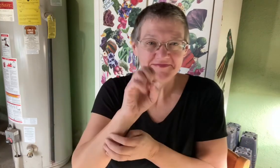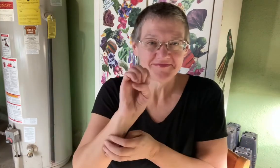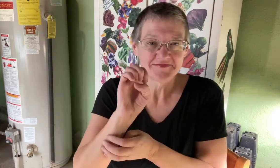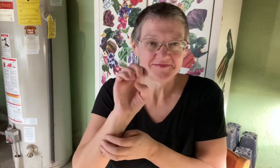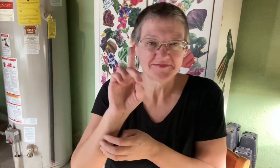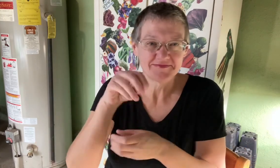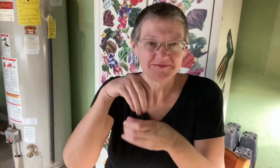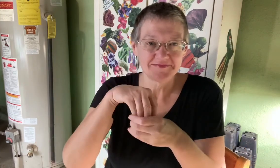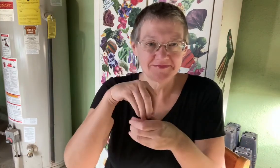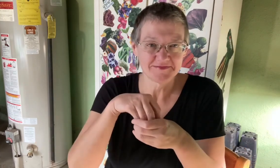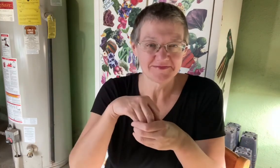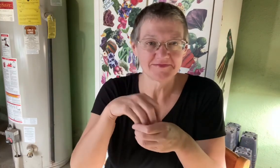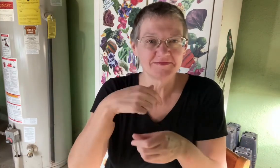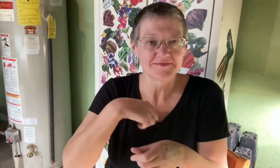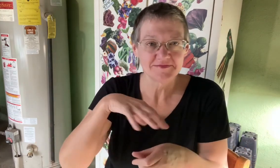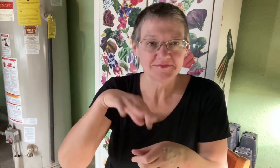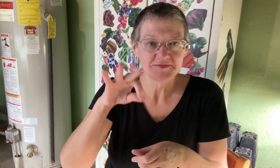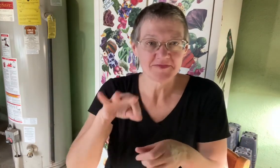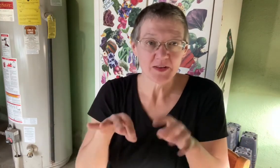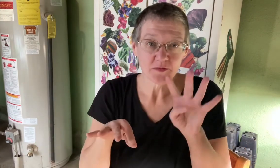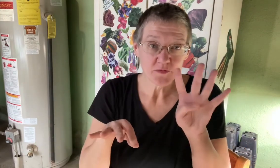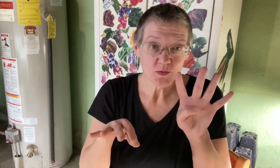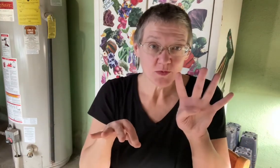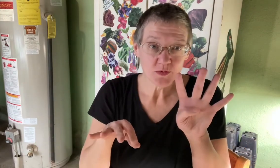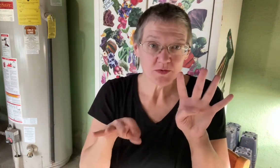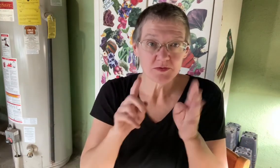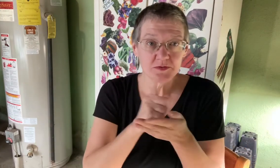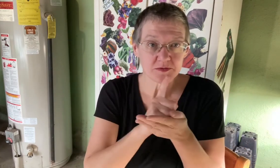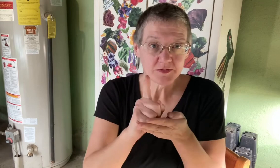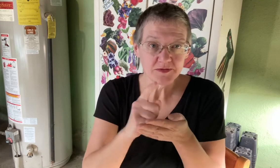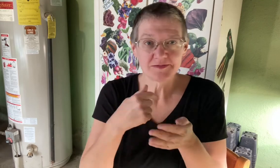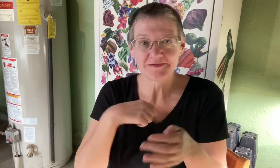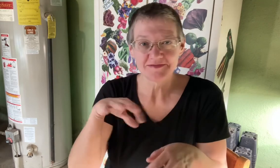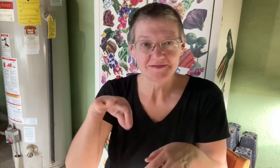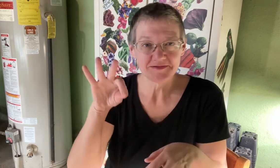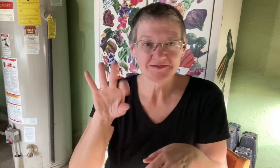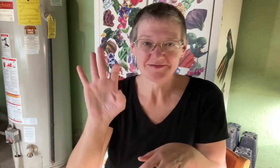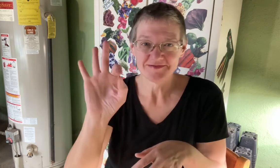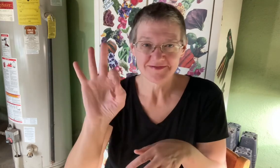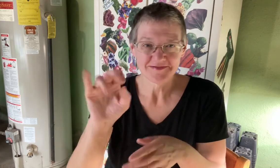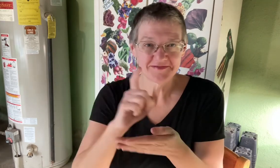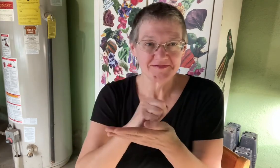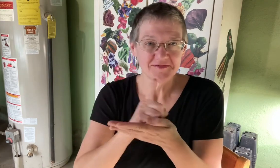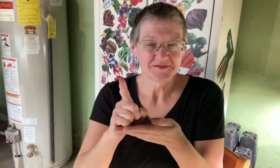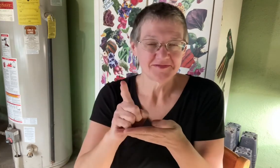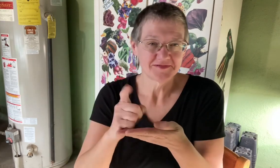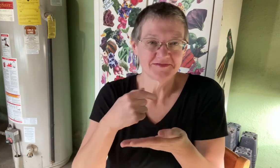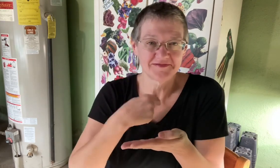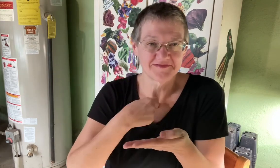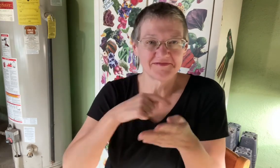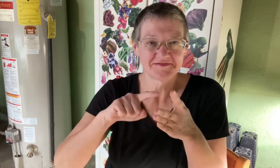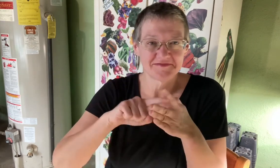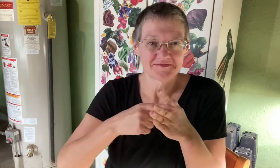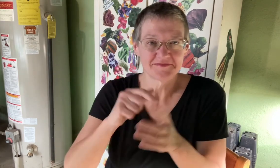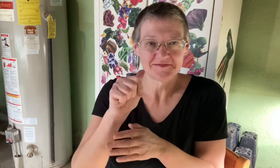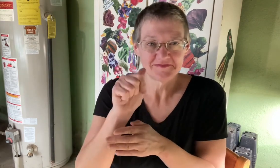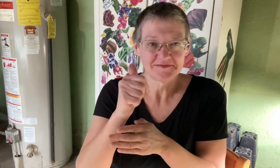recommendations on when to start broccoli seeds inside. I found the range of 4 weeks to 9 weeks